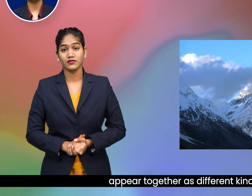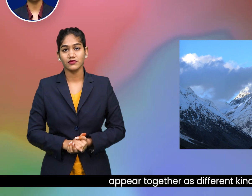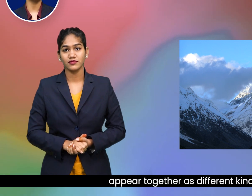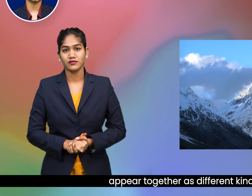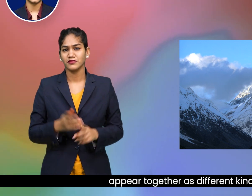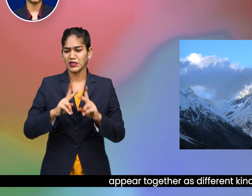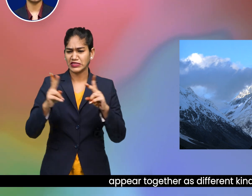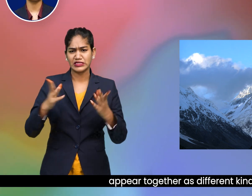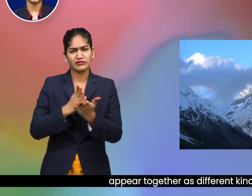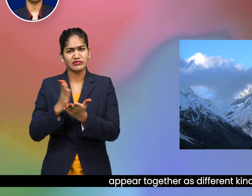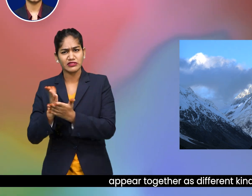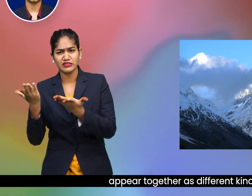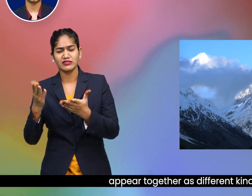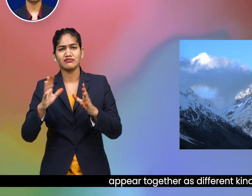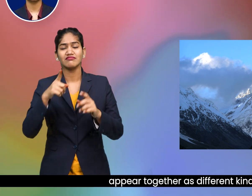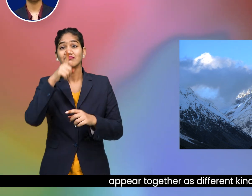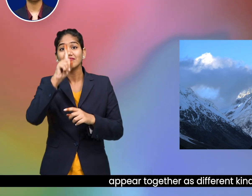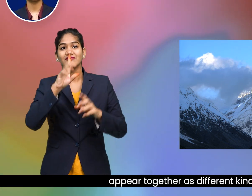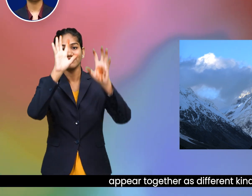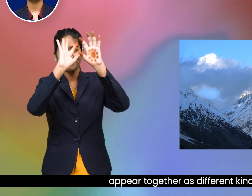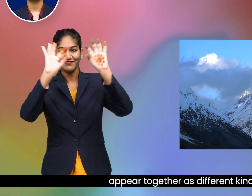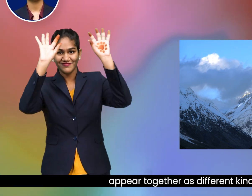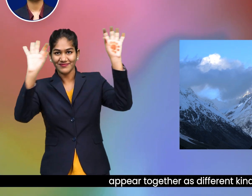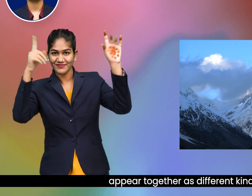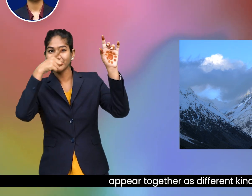as different kinds of clouds.